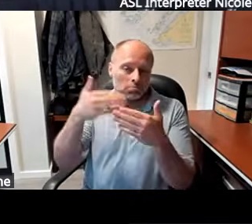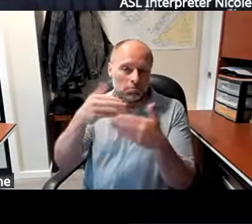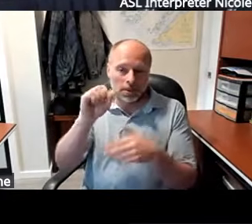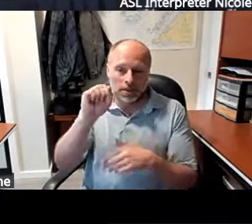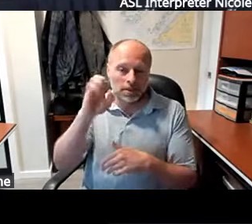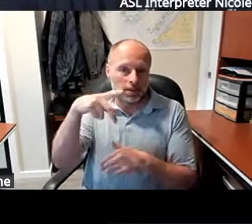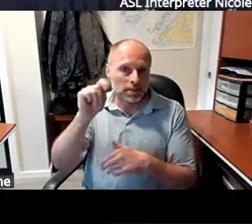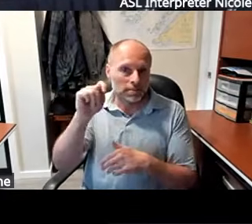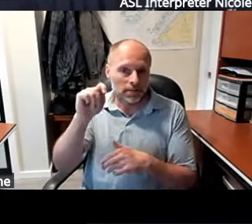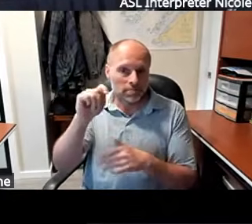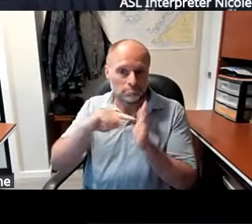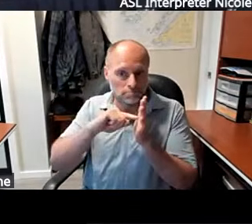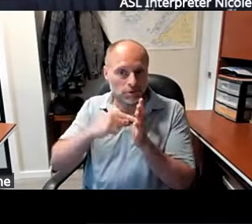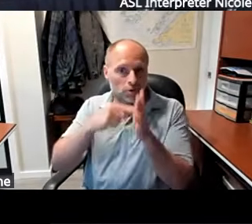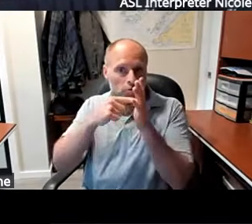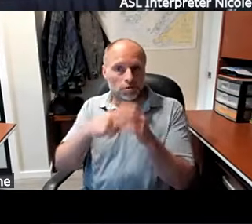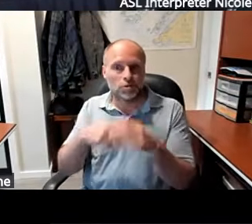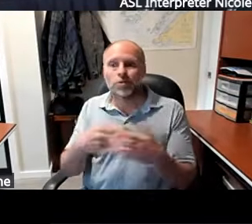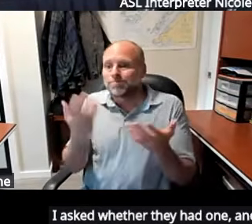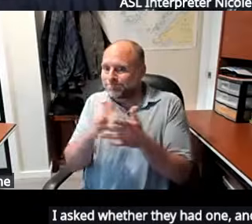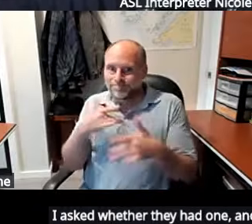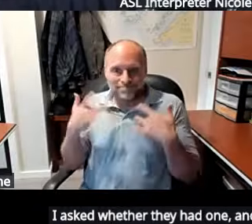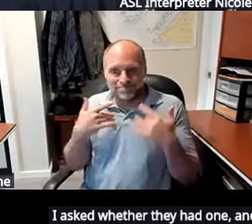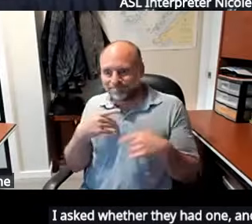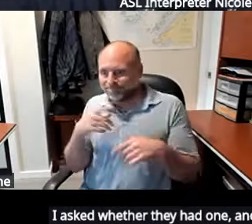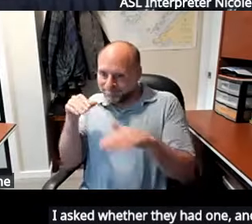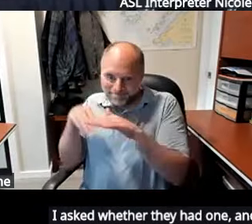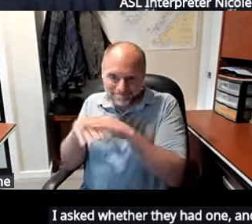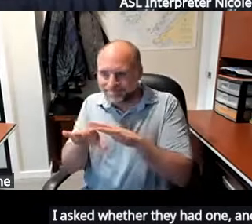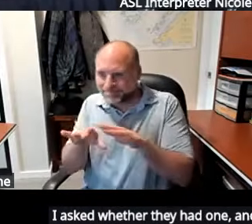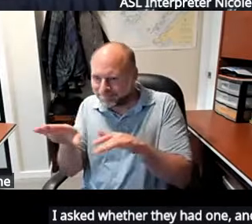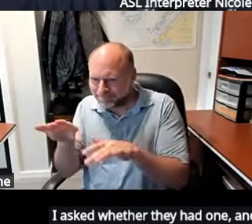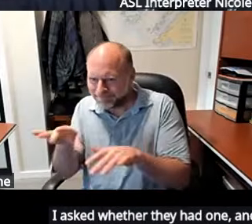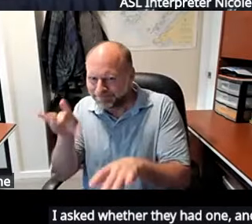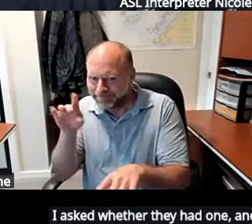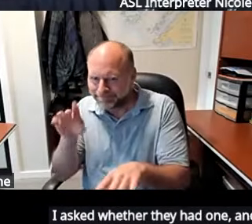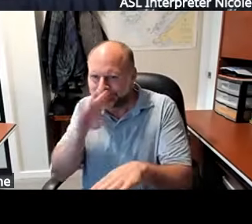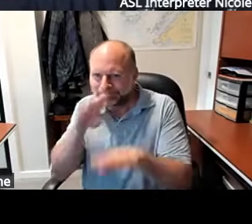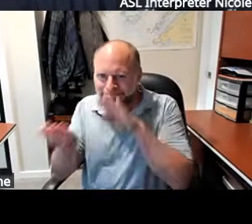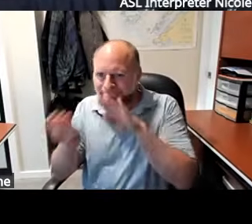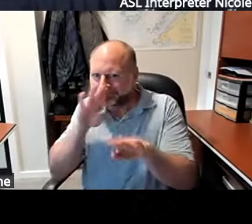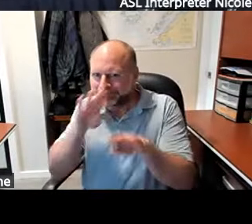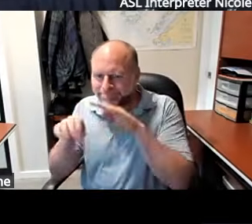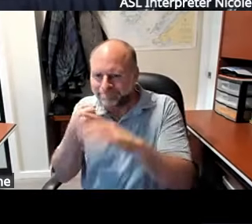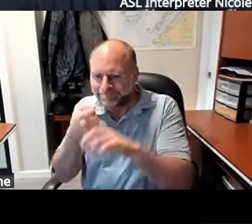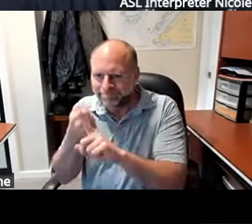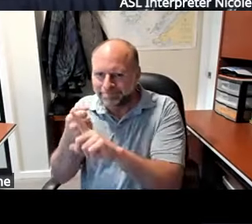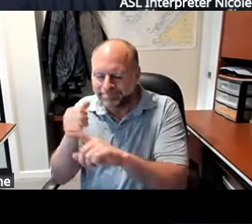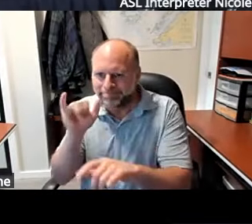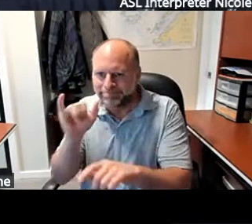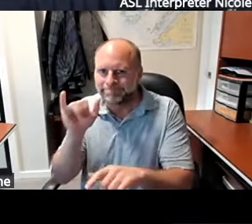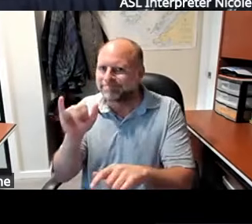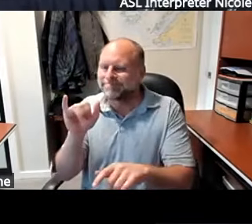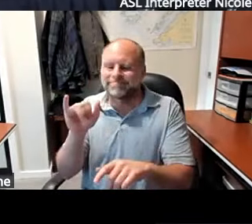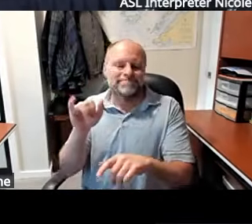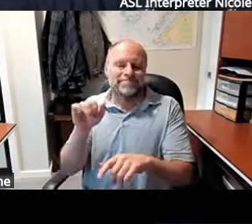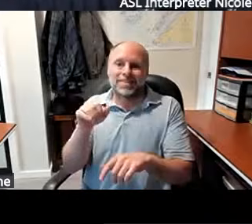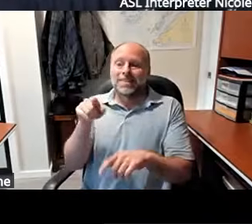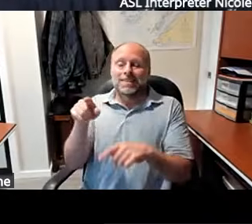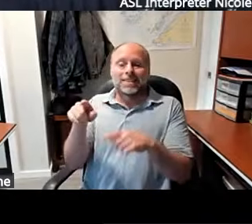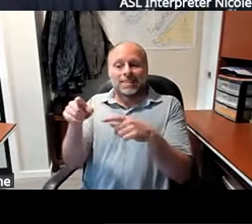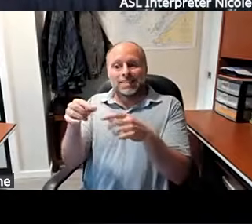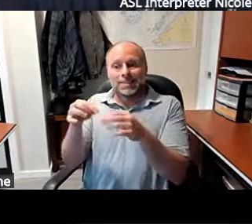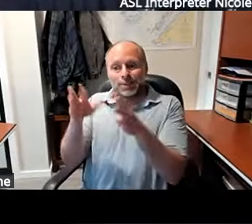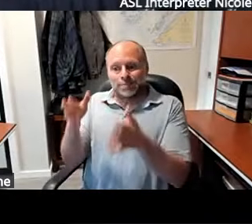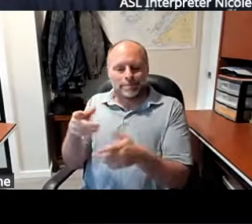So usually that type of professional will understand the deaf experience. And so we were very excited for her to start kindergarten, and we